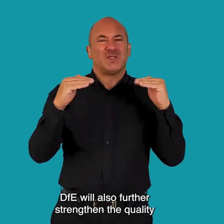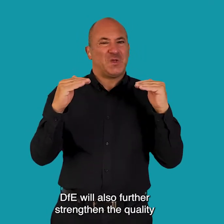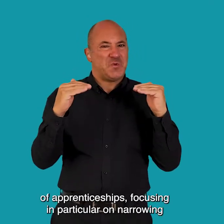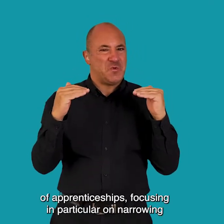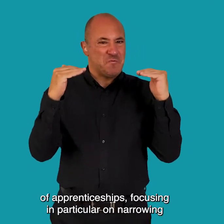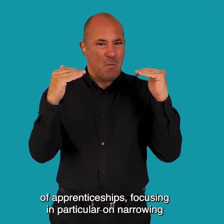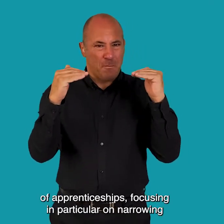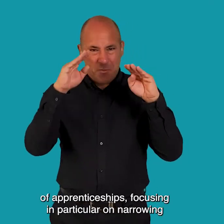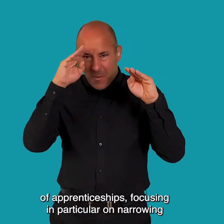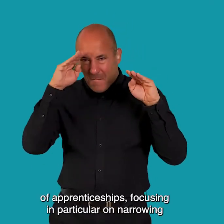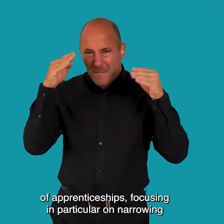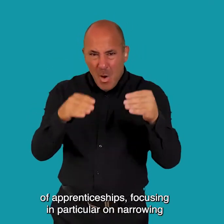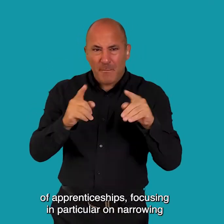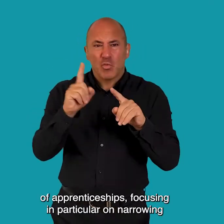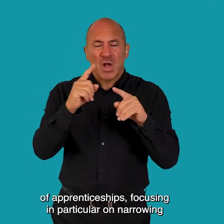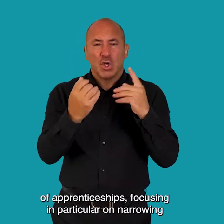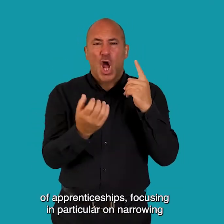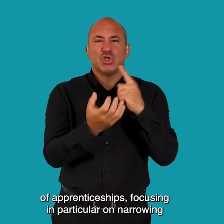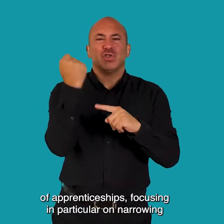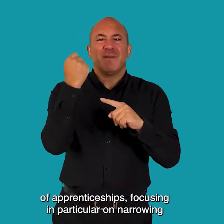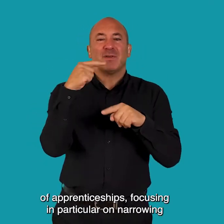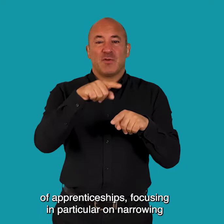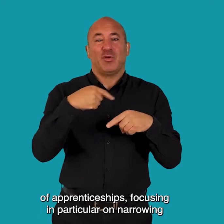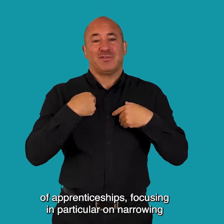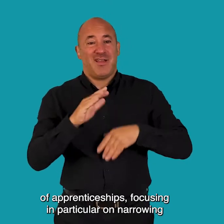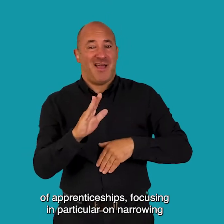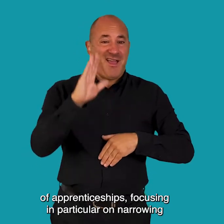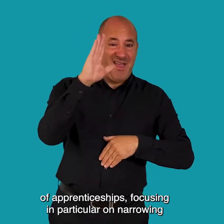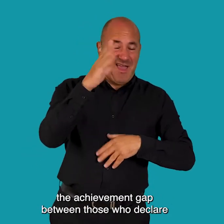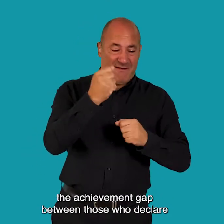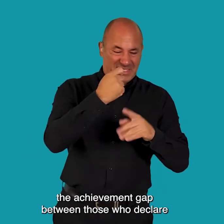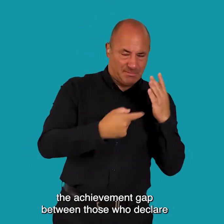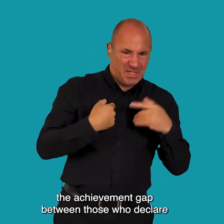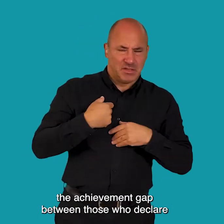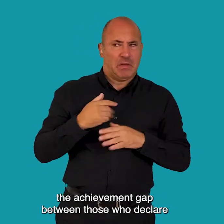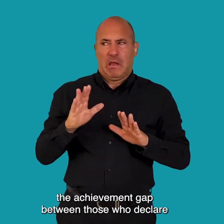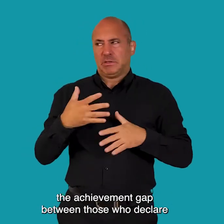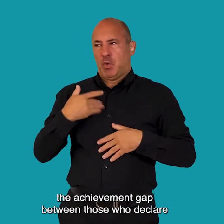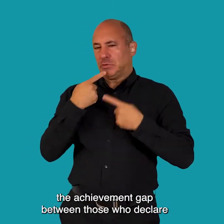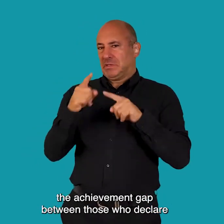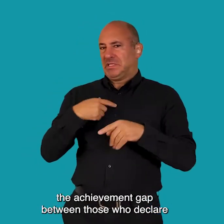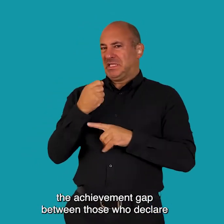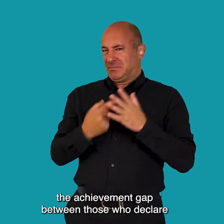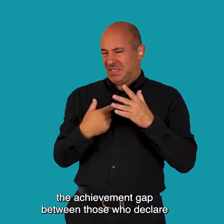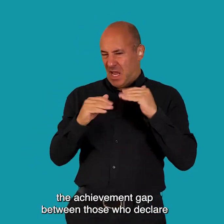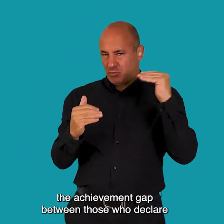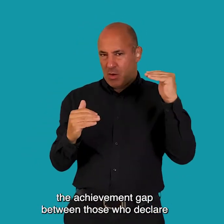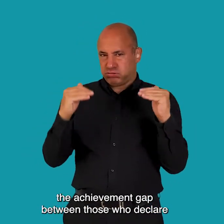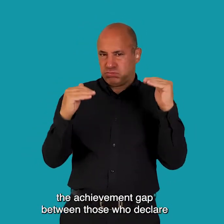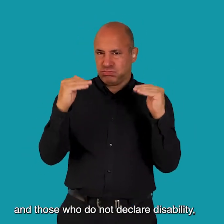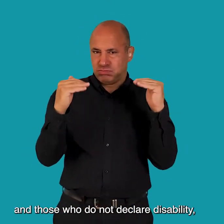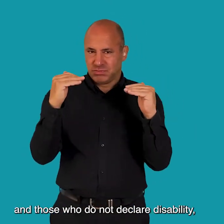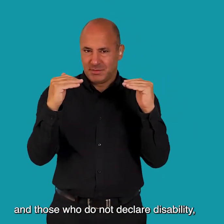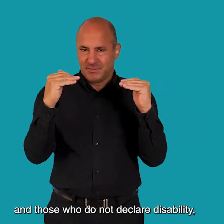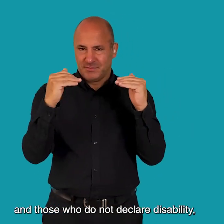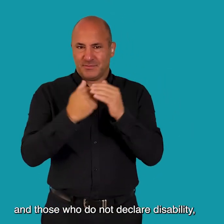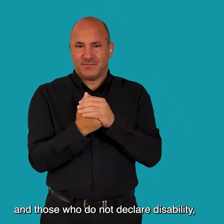of apprenticeships, focusing in particular on narrowing the achievement gap between those who declare and those who do not